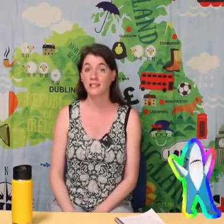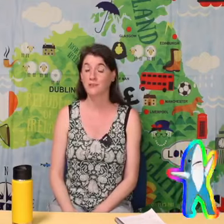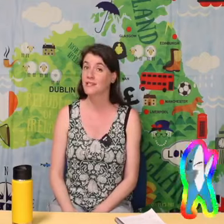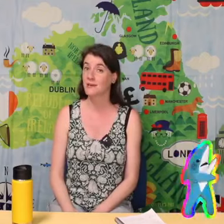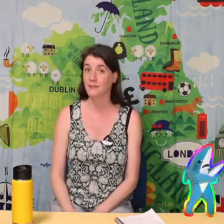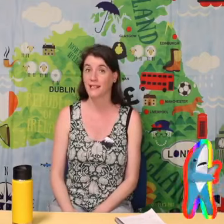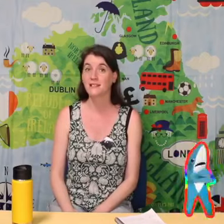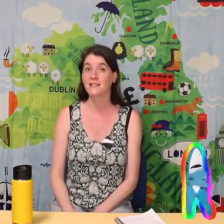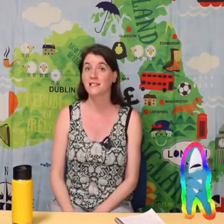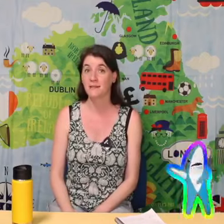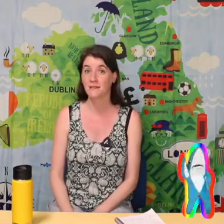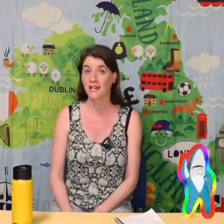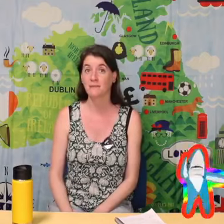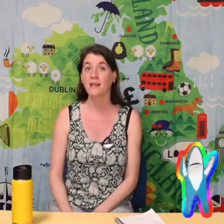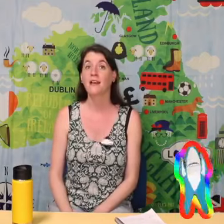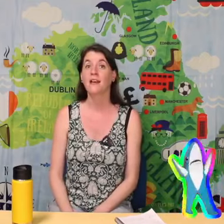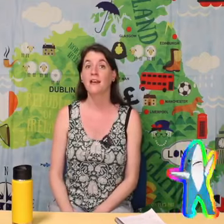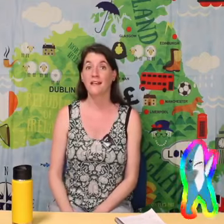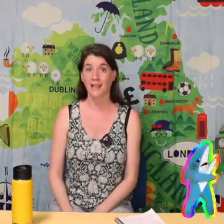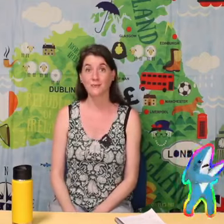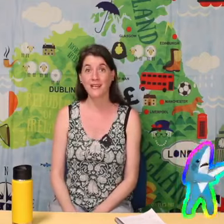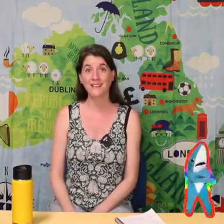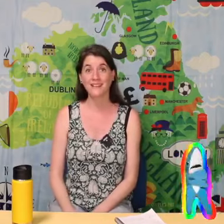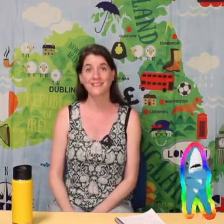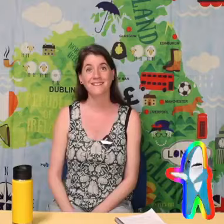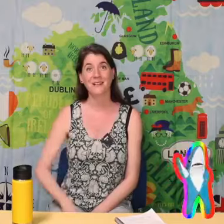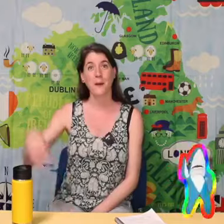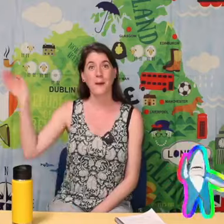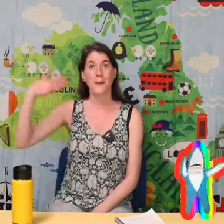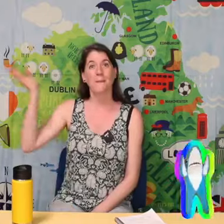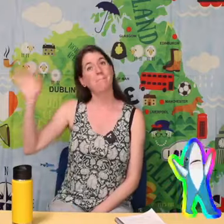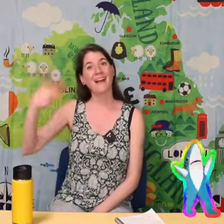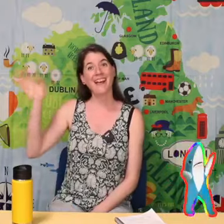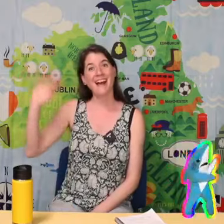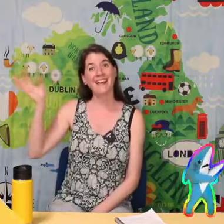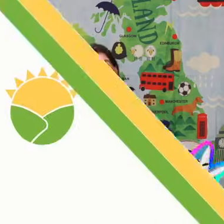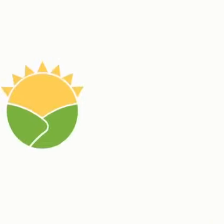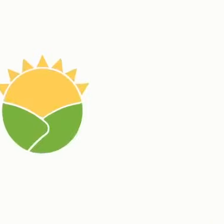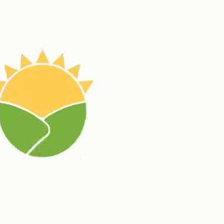same place, same time next week. Ta-ra. Bye, guys.